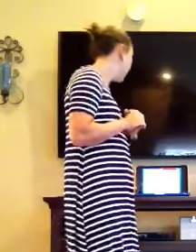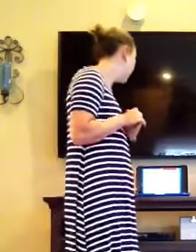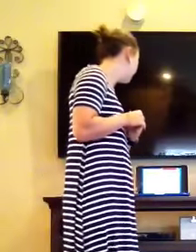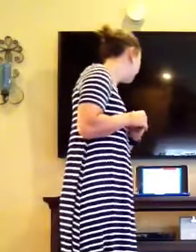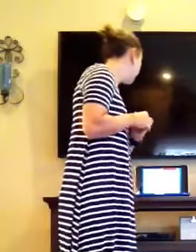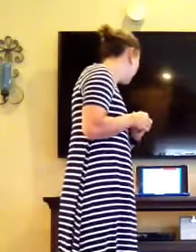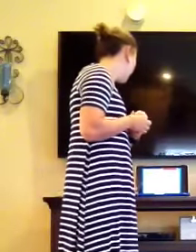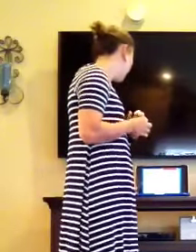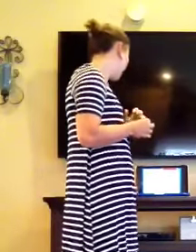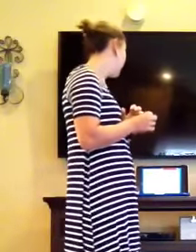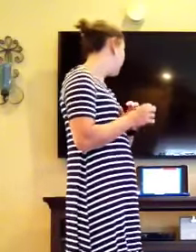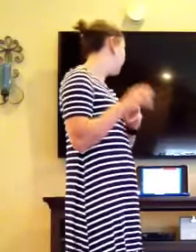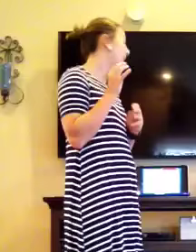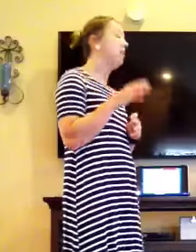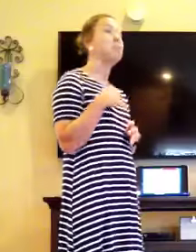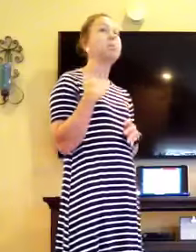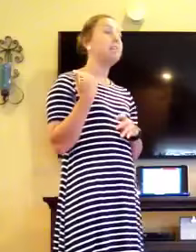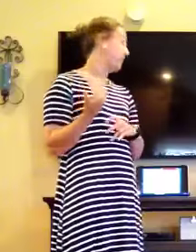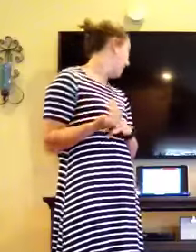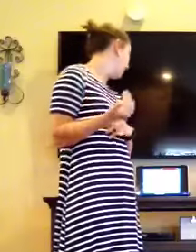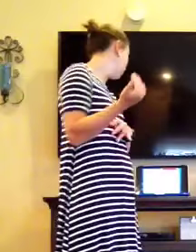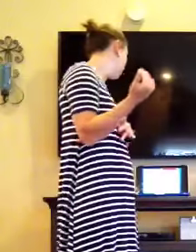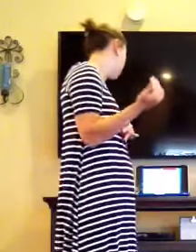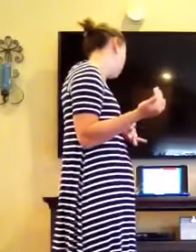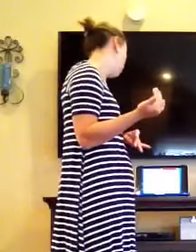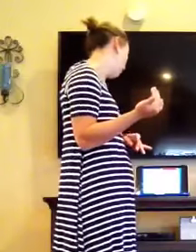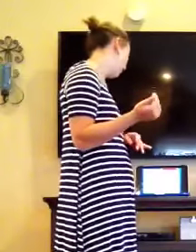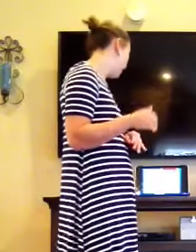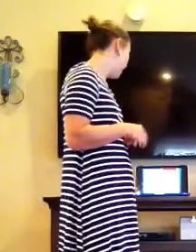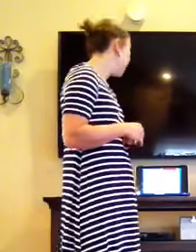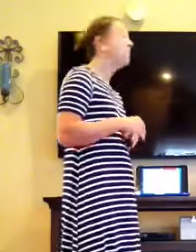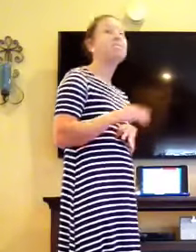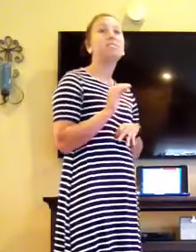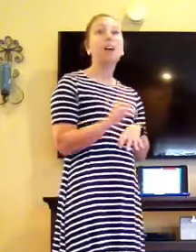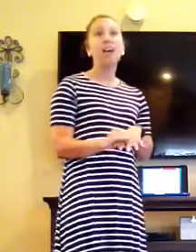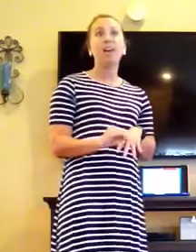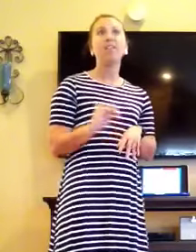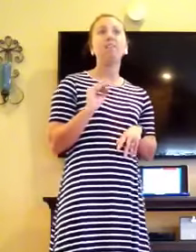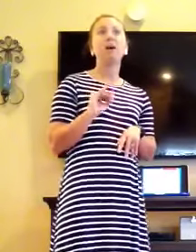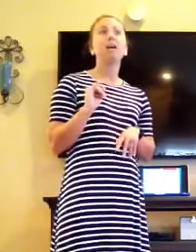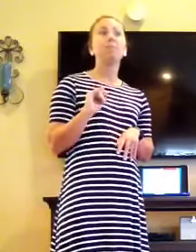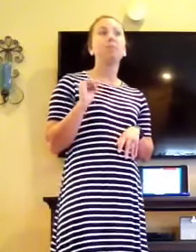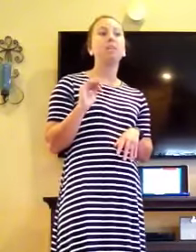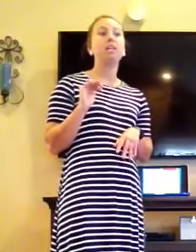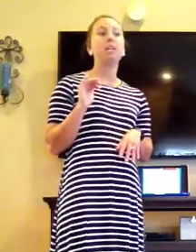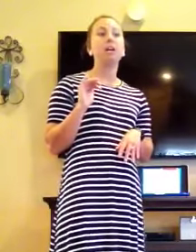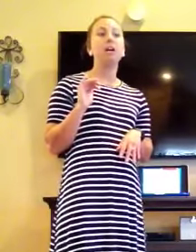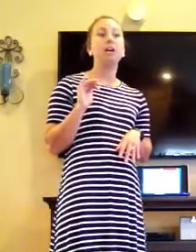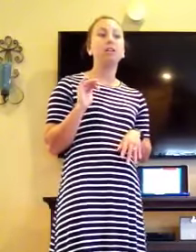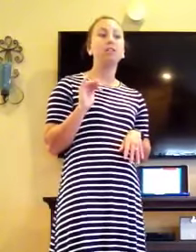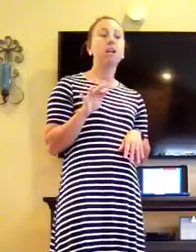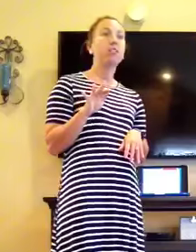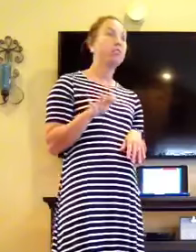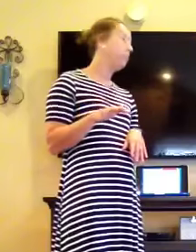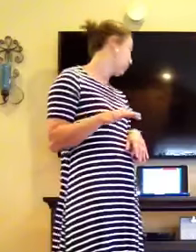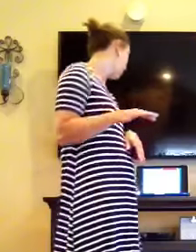time and time spent after school is saved by implementing classroom jobs,